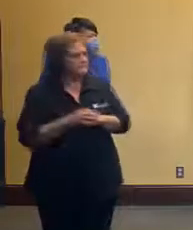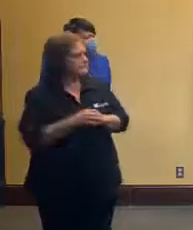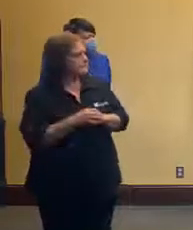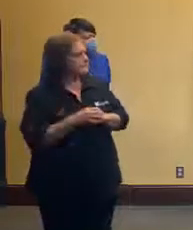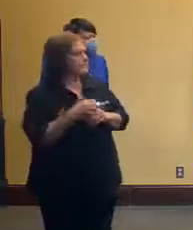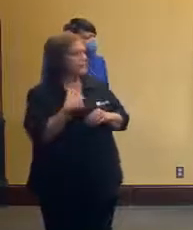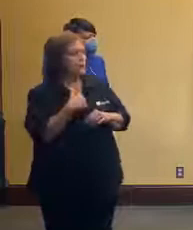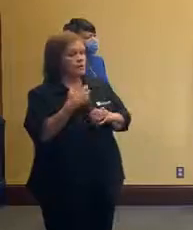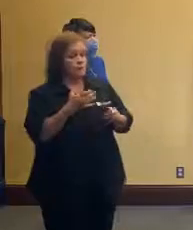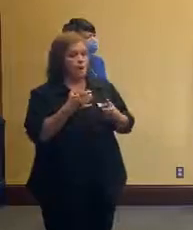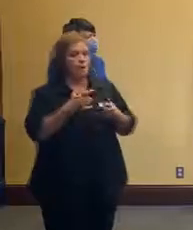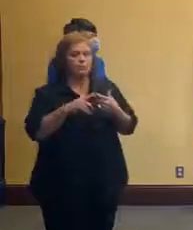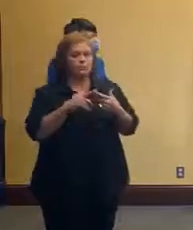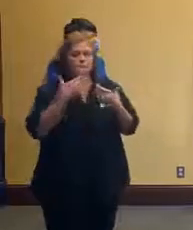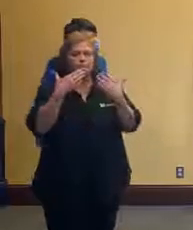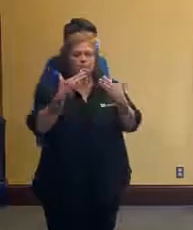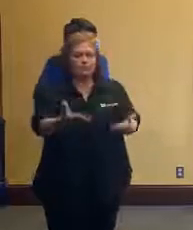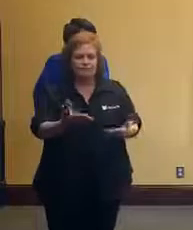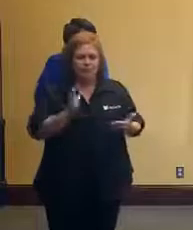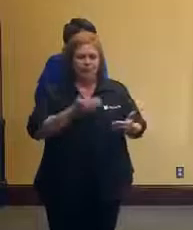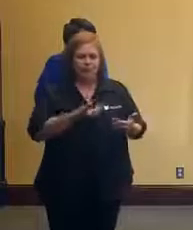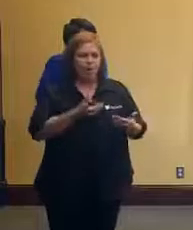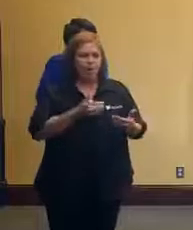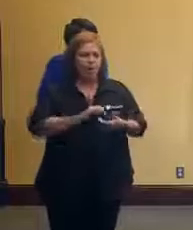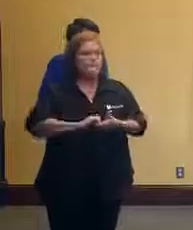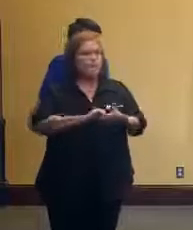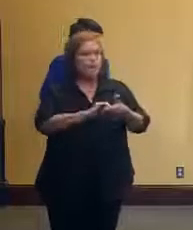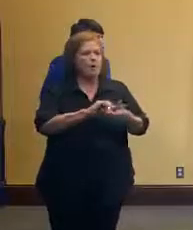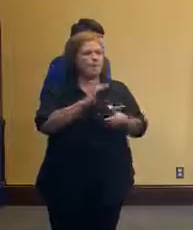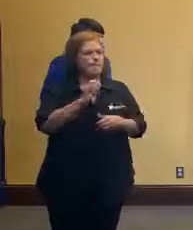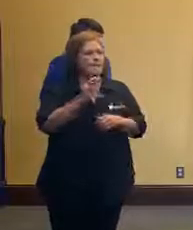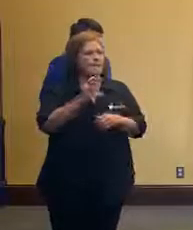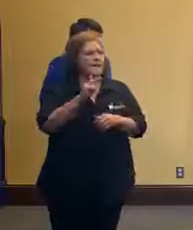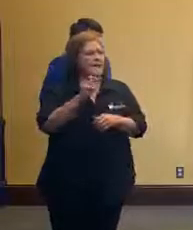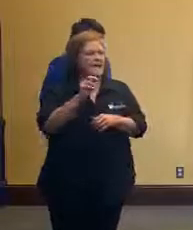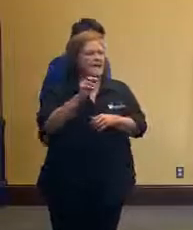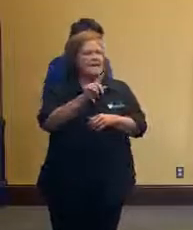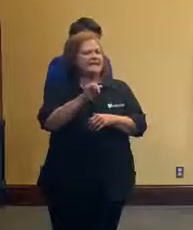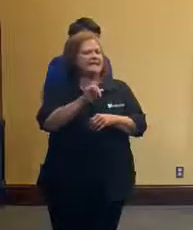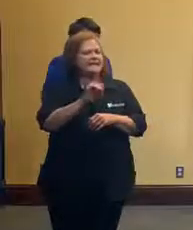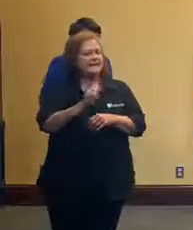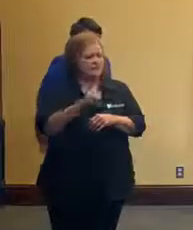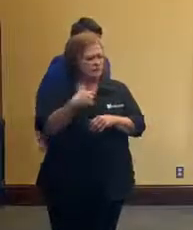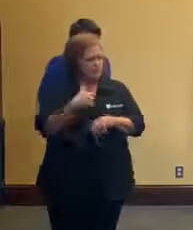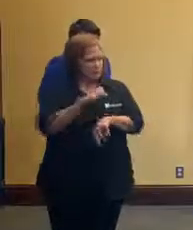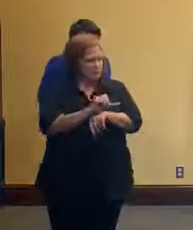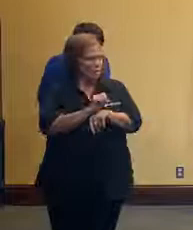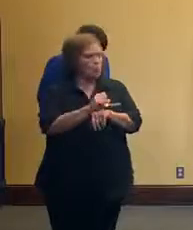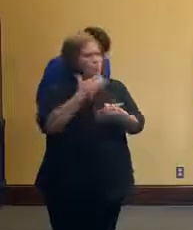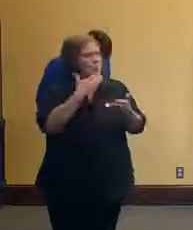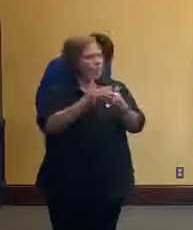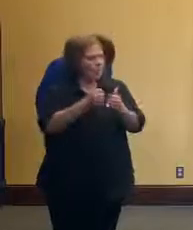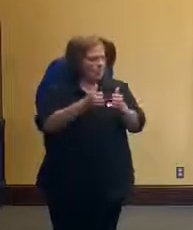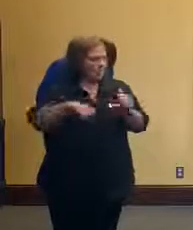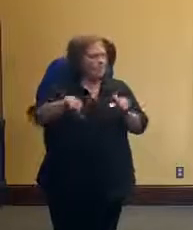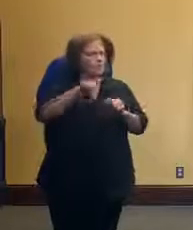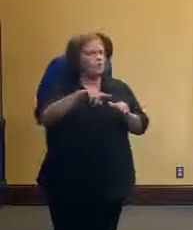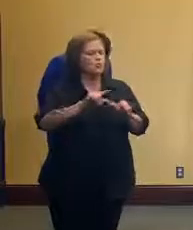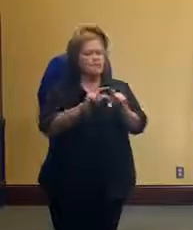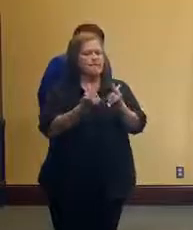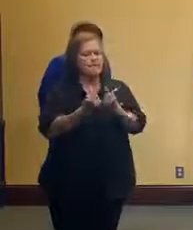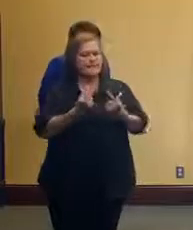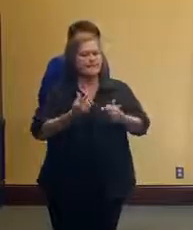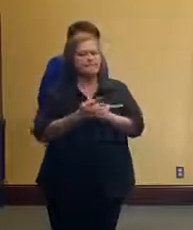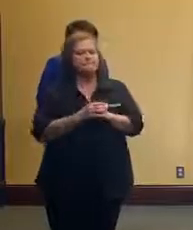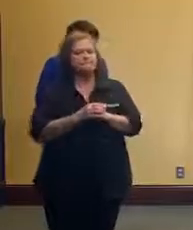shout out to our partners with, McKinsey. You know, just, we've been working very well with. Sure, I